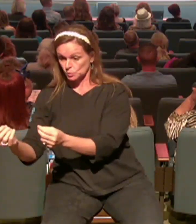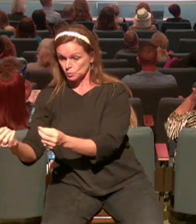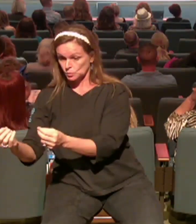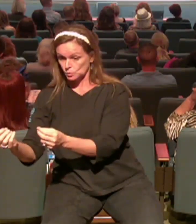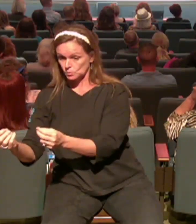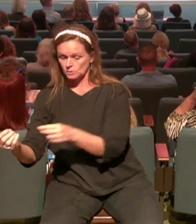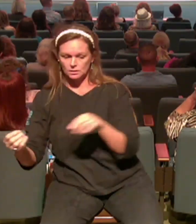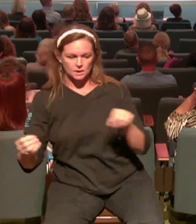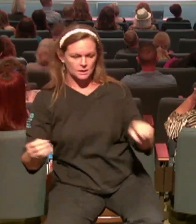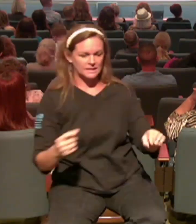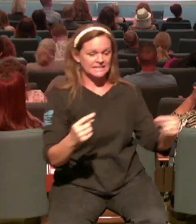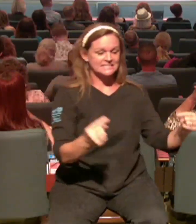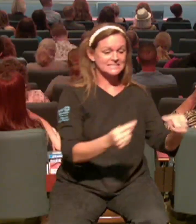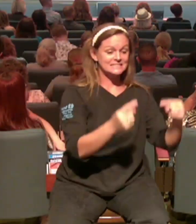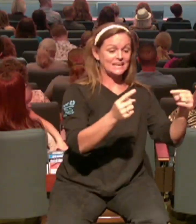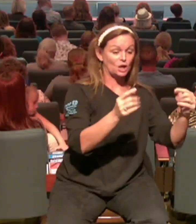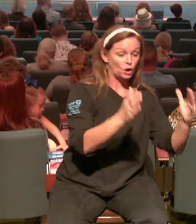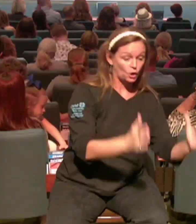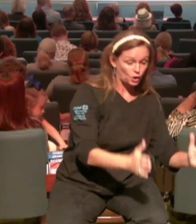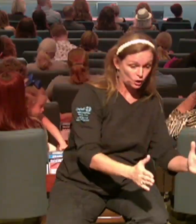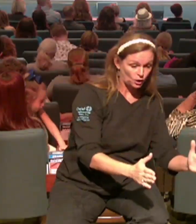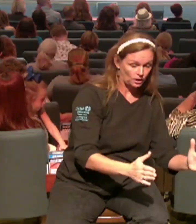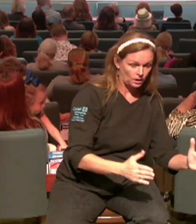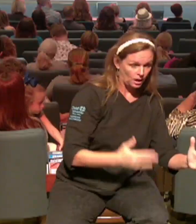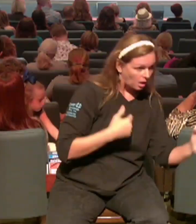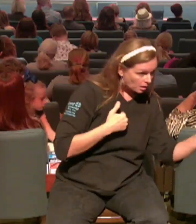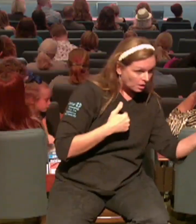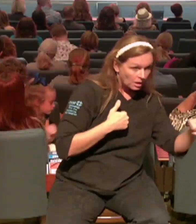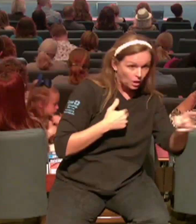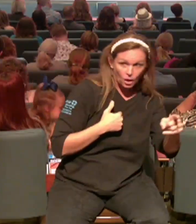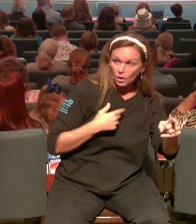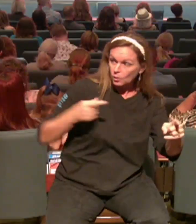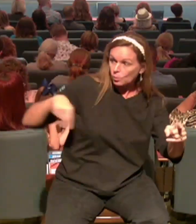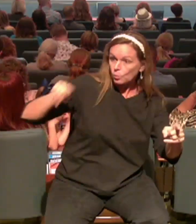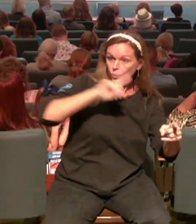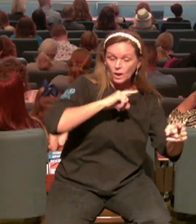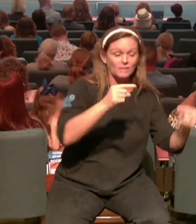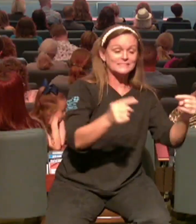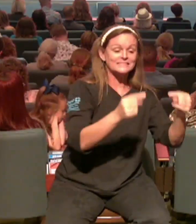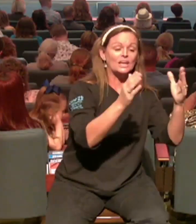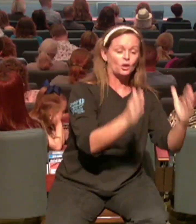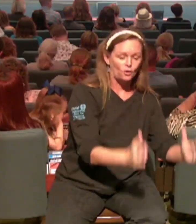sinners. He's a friend of sinners. How beautiful is that? But he hates sin because of what sin does to people.